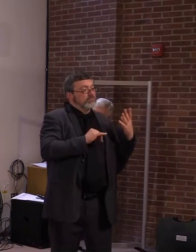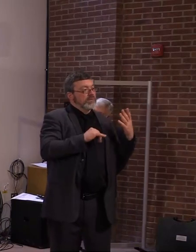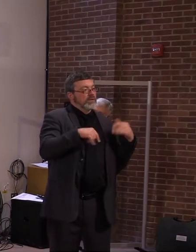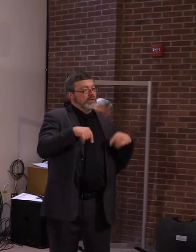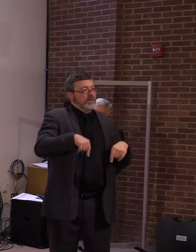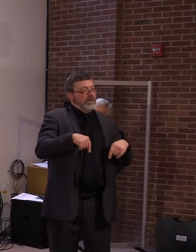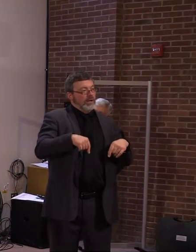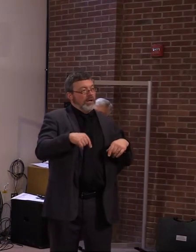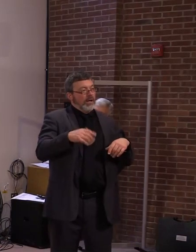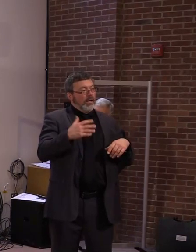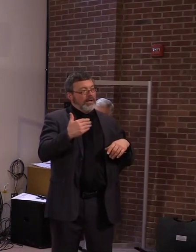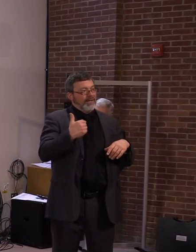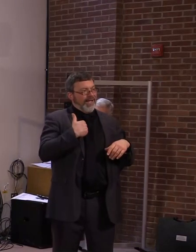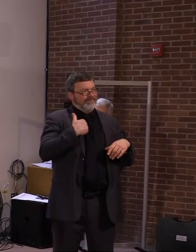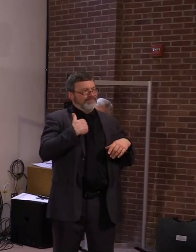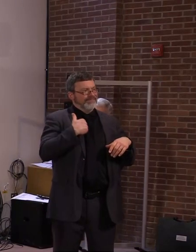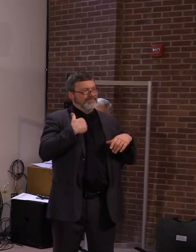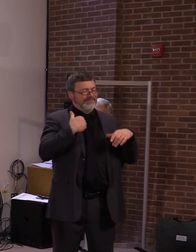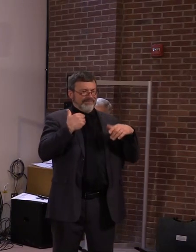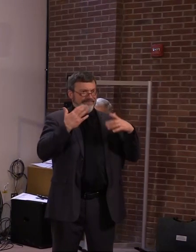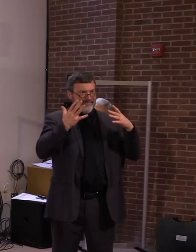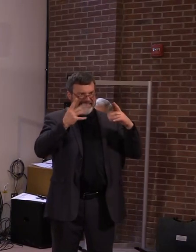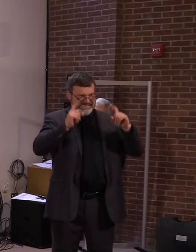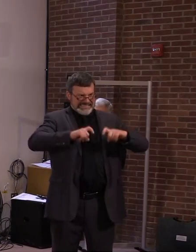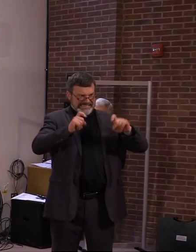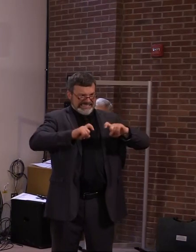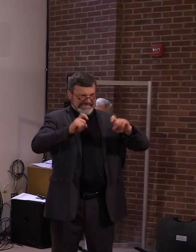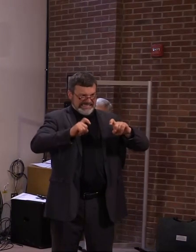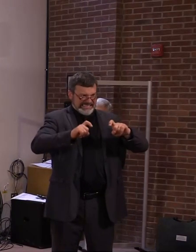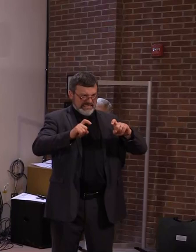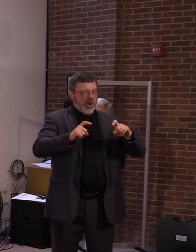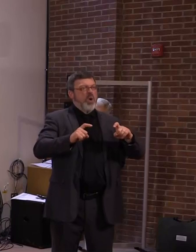number, but we are standing out in that way.